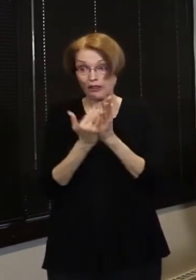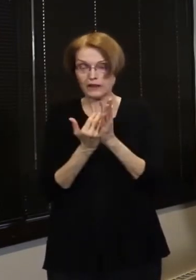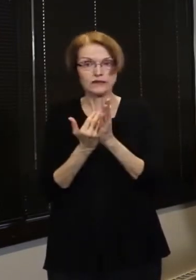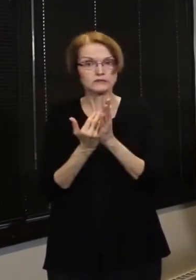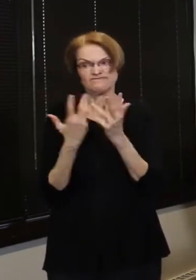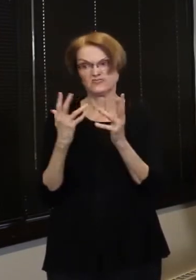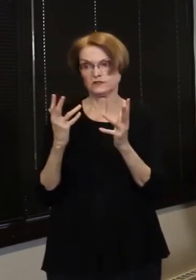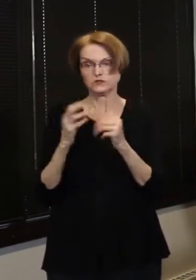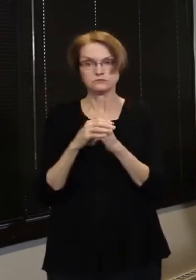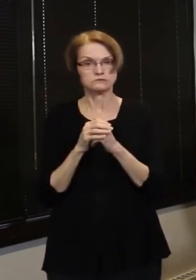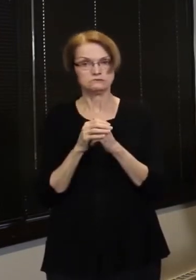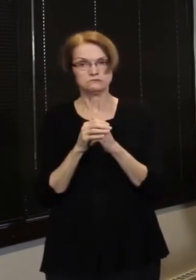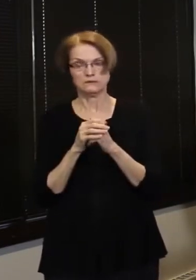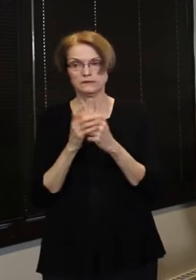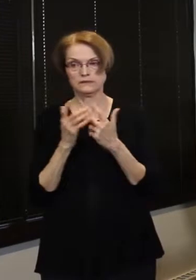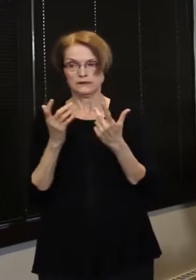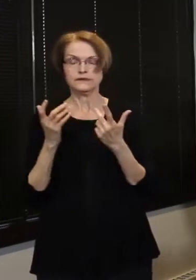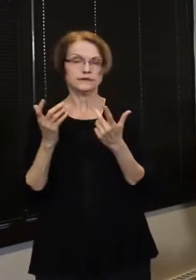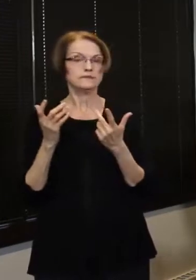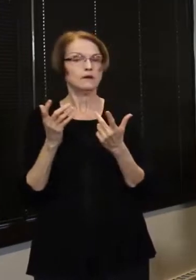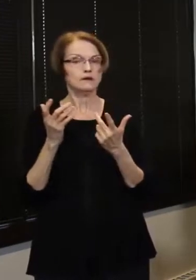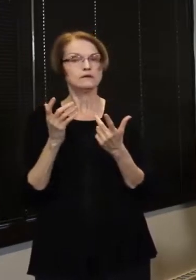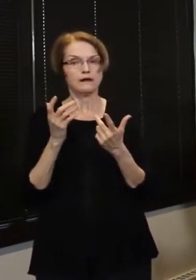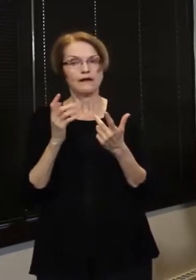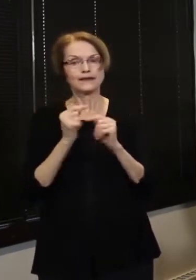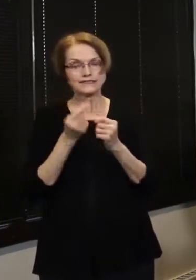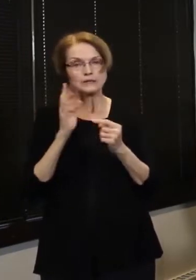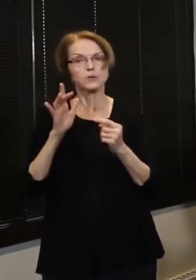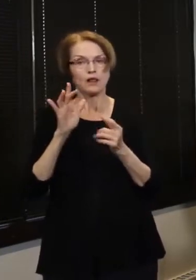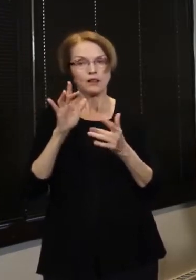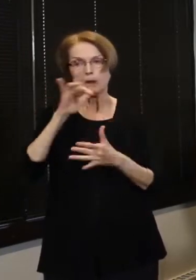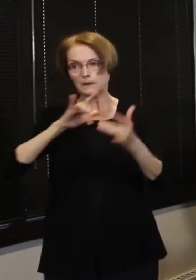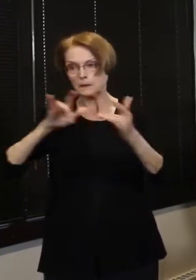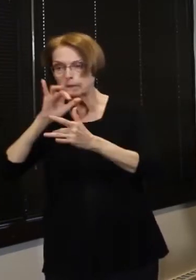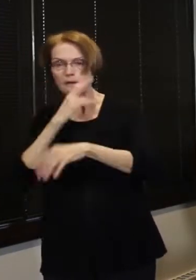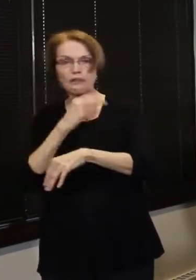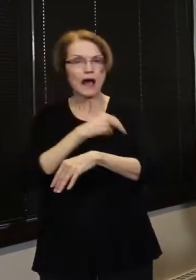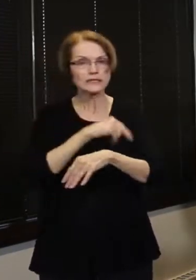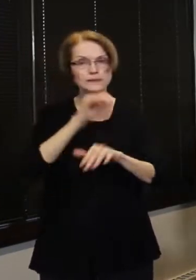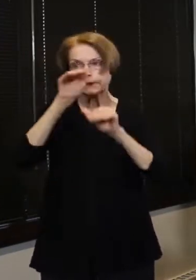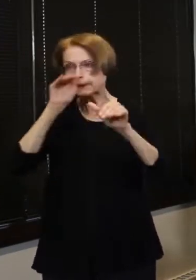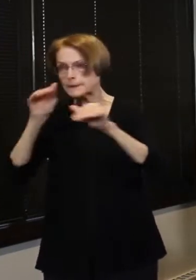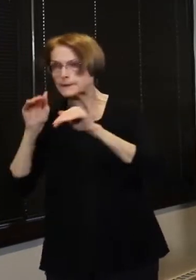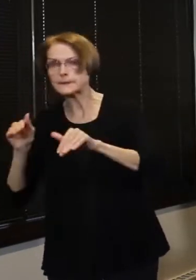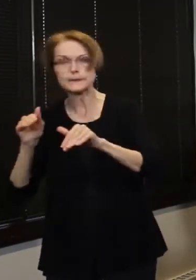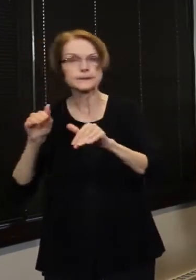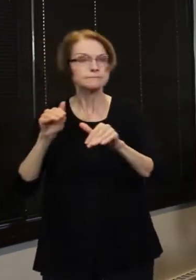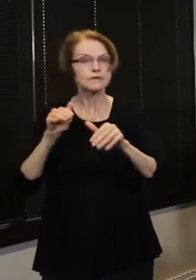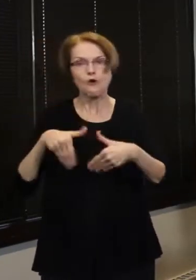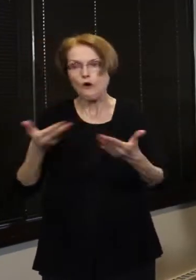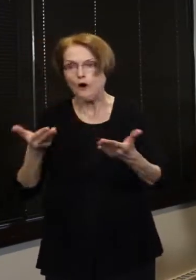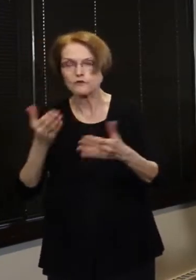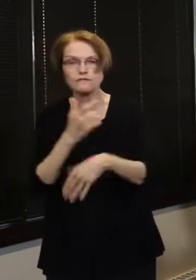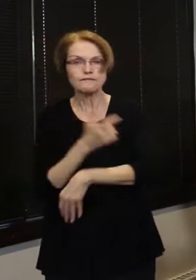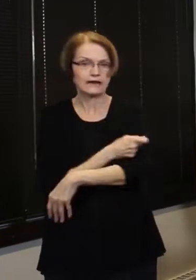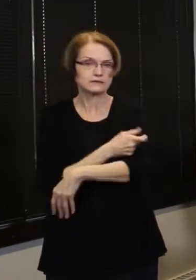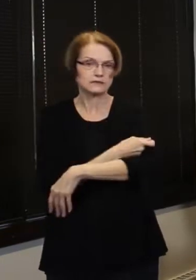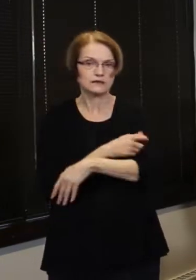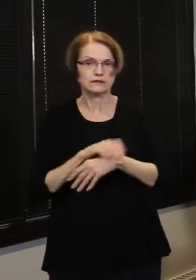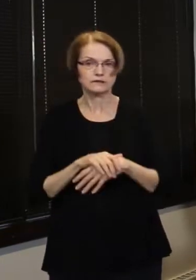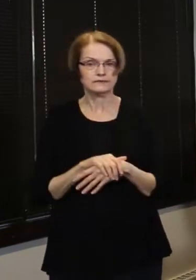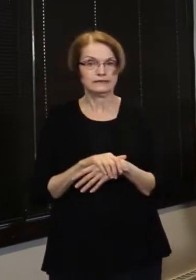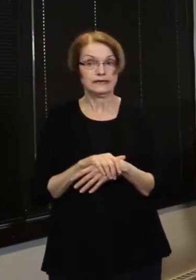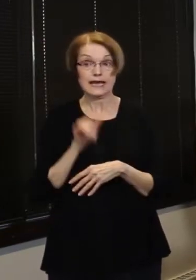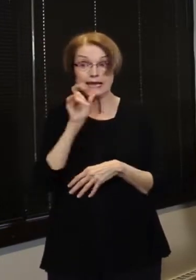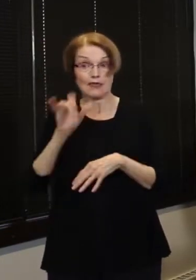have people signed up for vaccinations for, then the teams will go through the hospital and vaccinate other people, even if it was before their